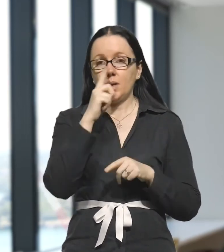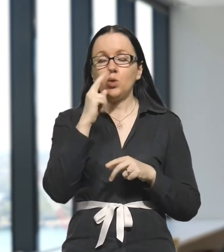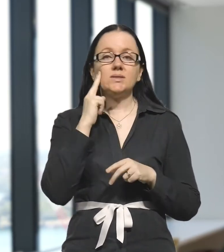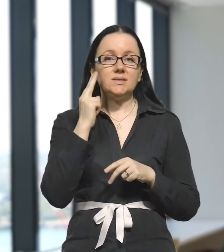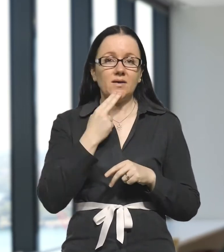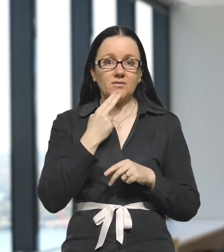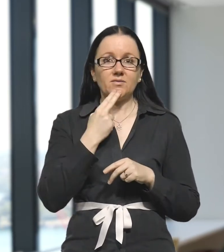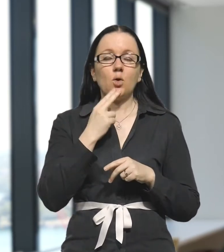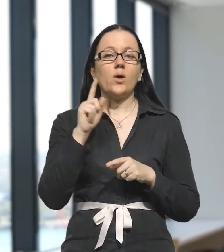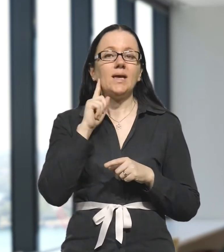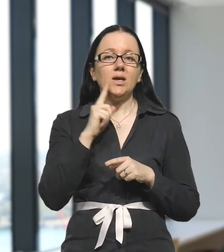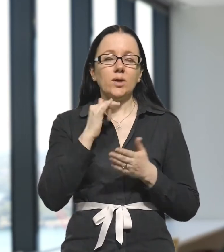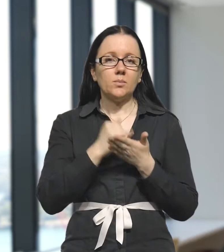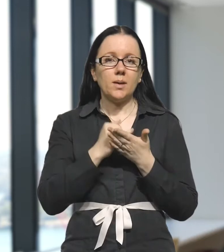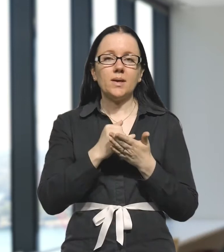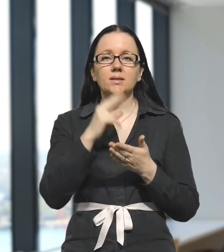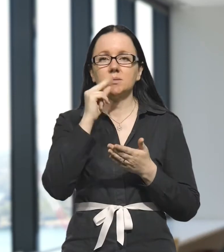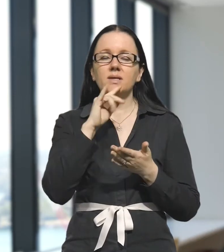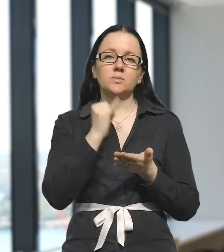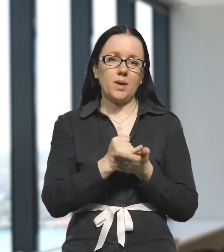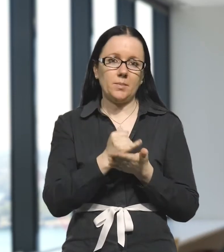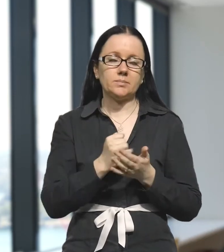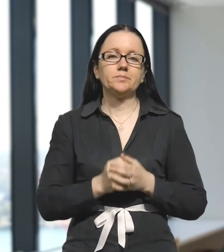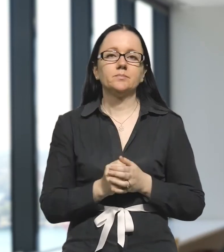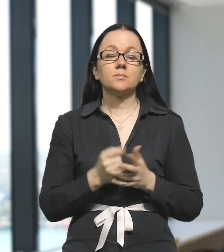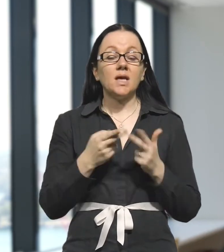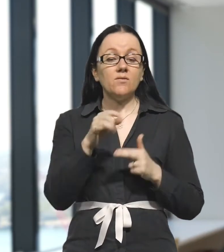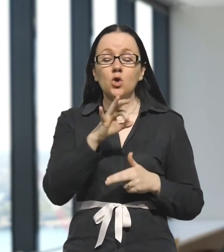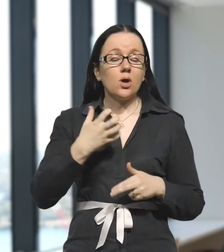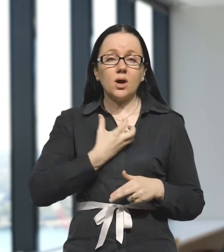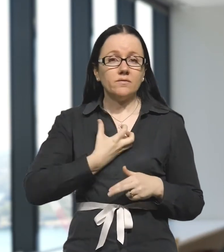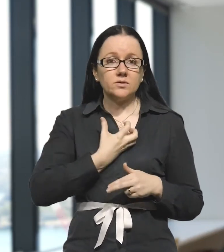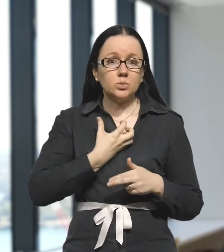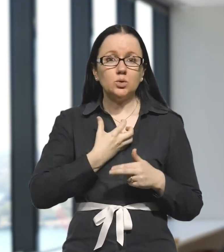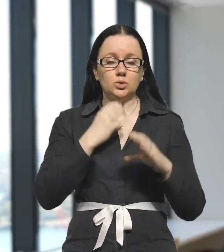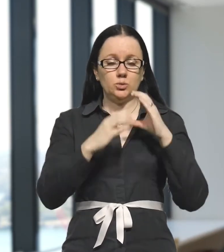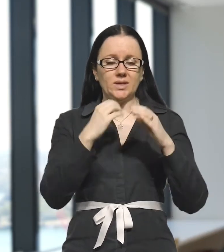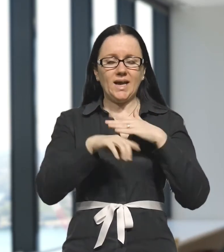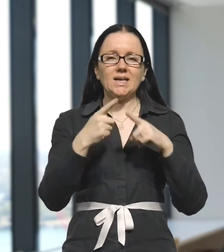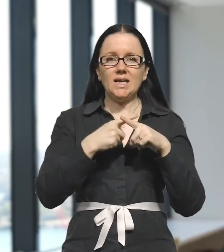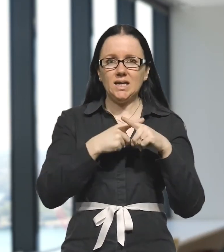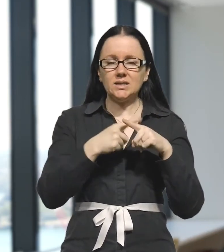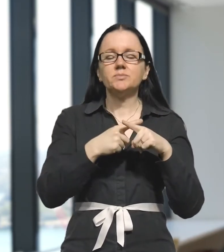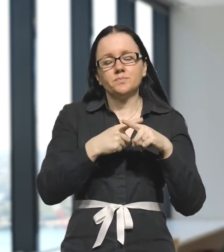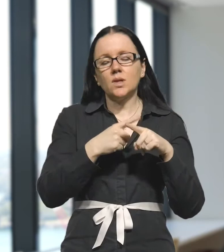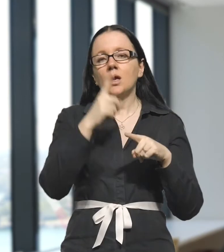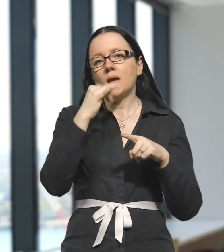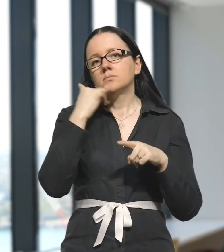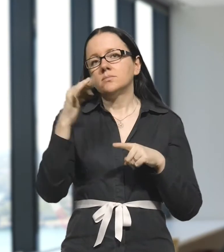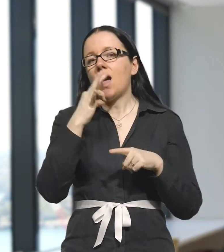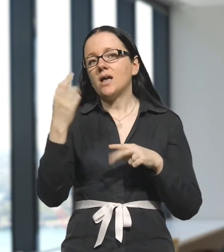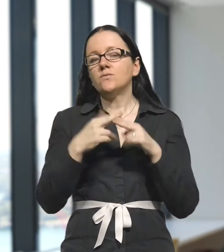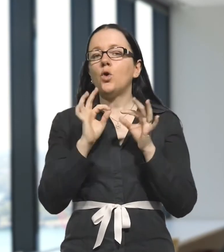have a hearing or speech impairment. If you don't feel comfortable communicating with us in English, please call us to arrange